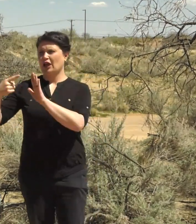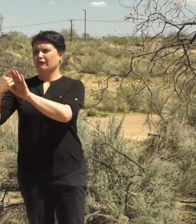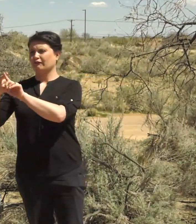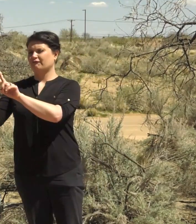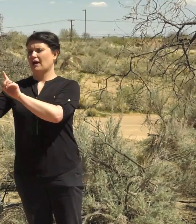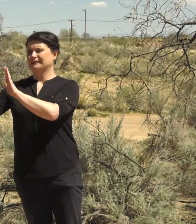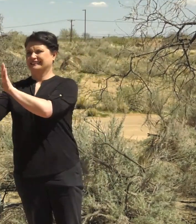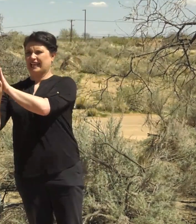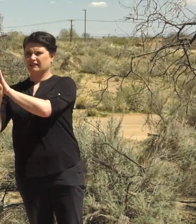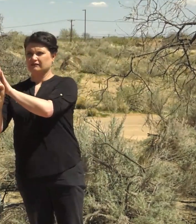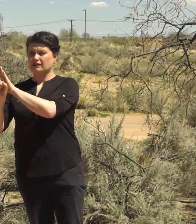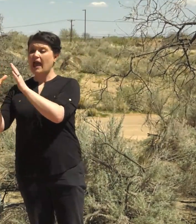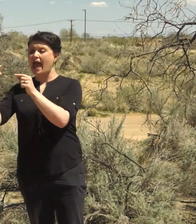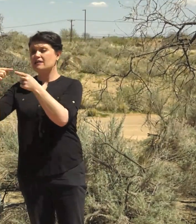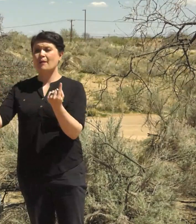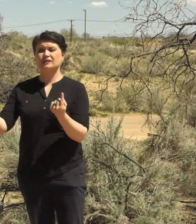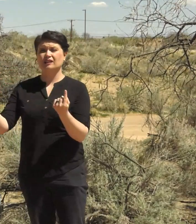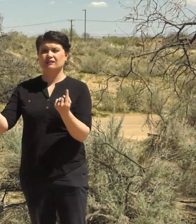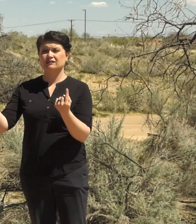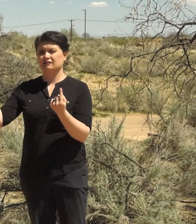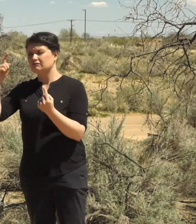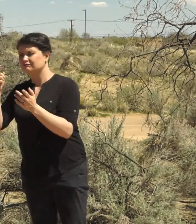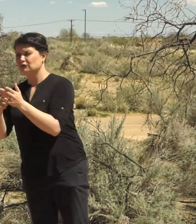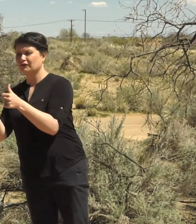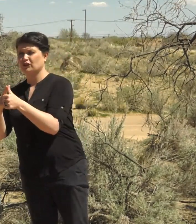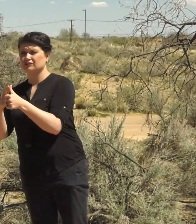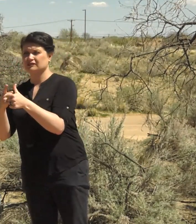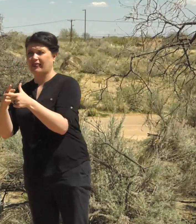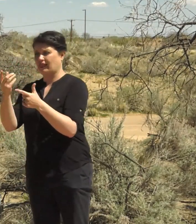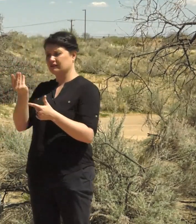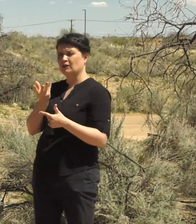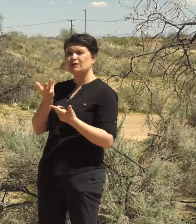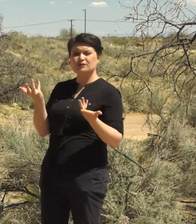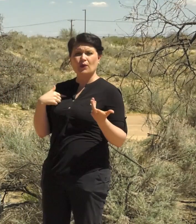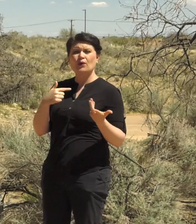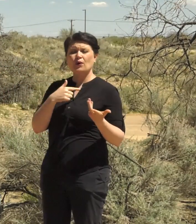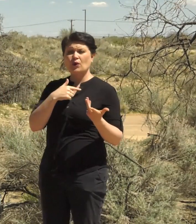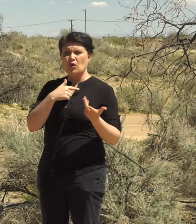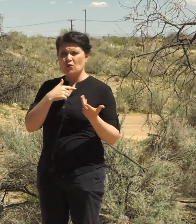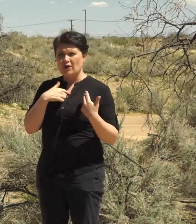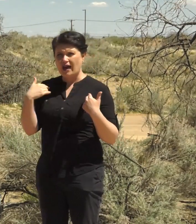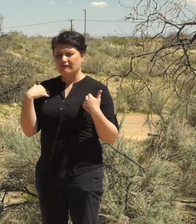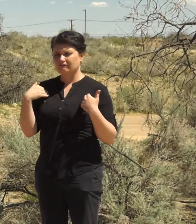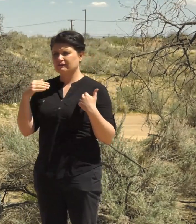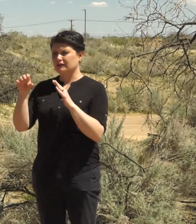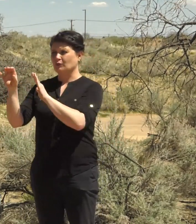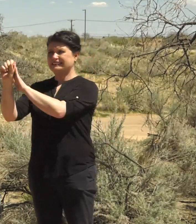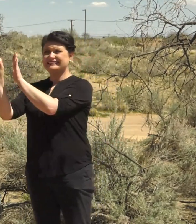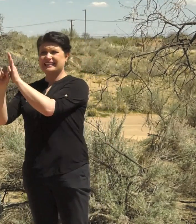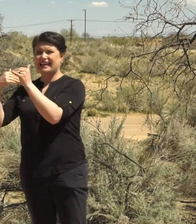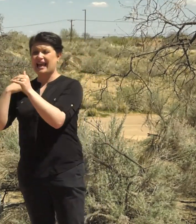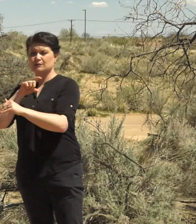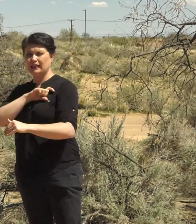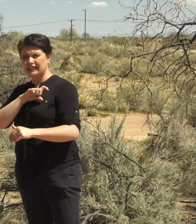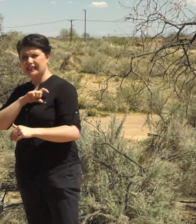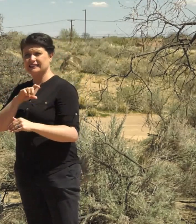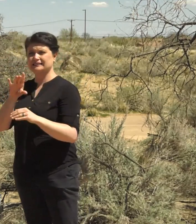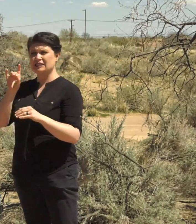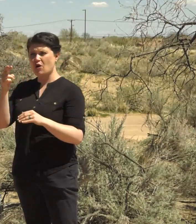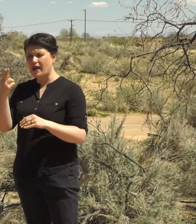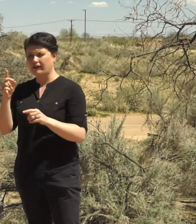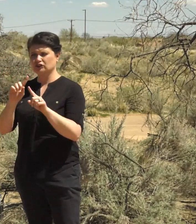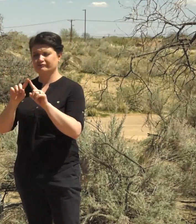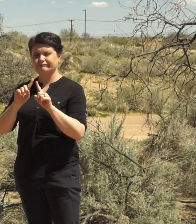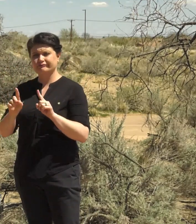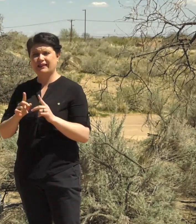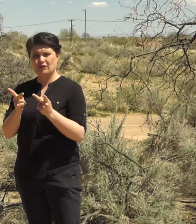or otherwise, and vice versa. They're the Department of Health. The state has all sorts of, whether it's state police or others, working in Albuquerque as